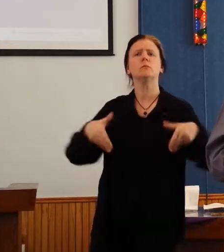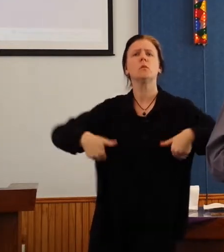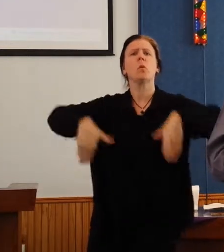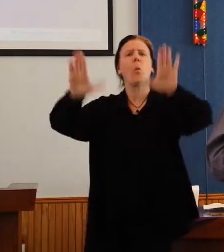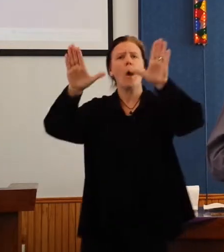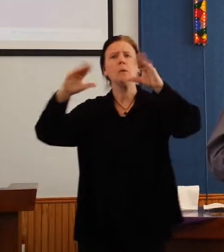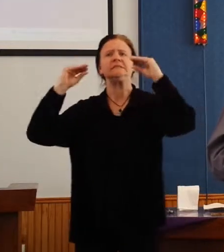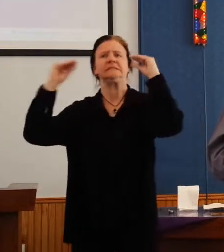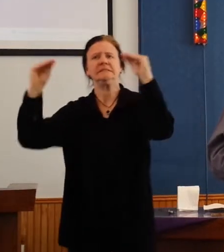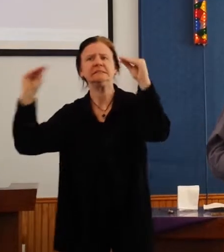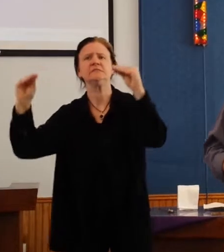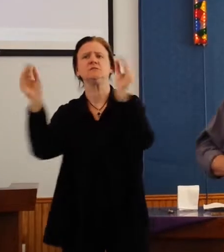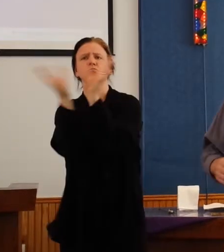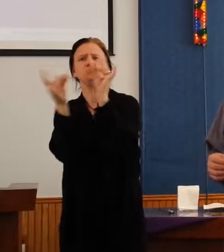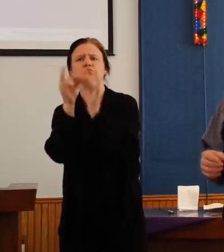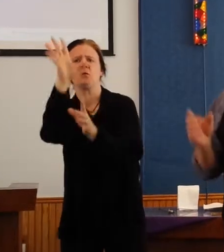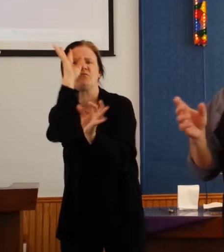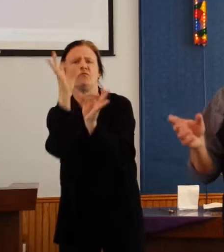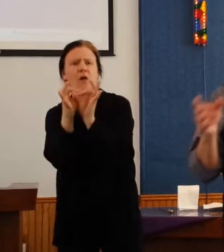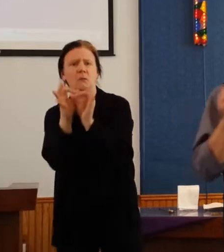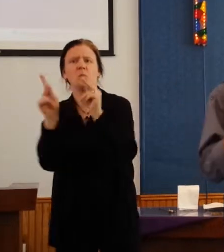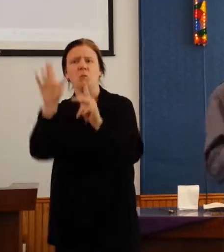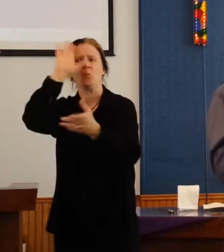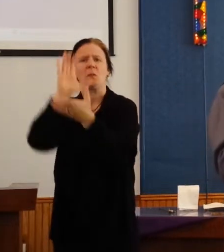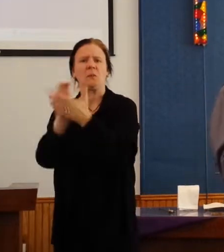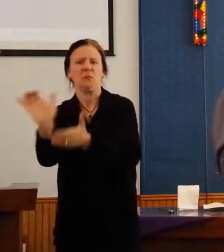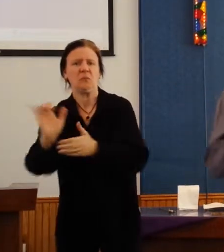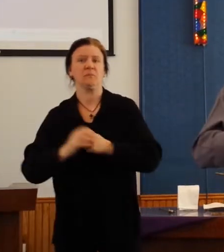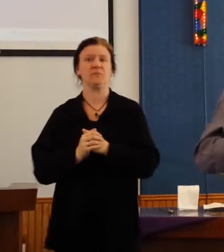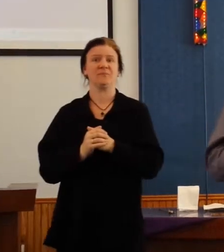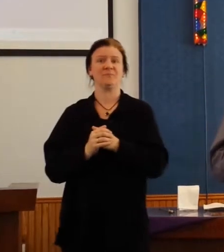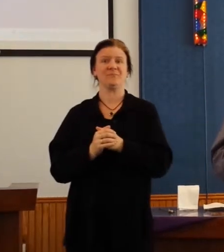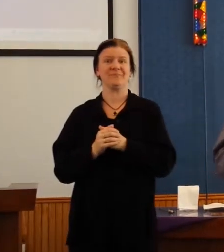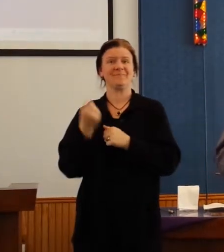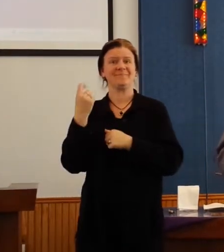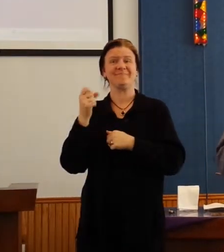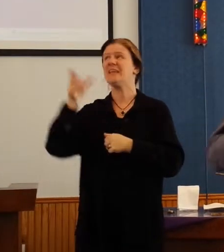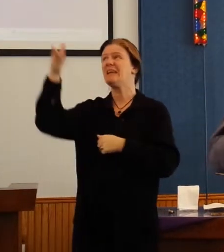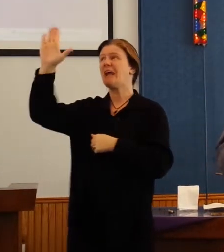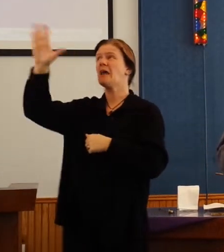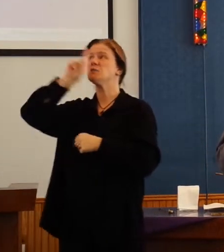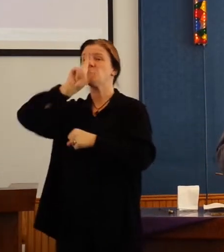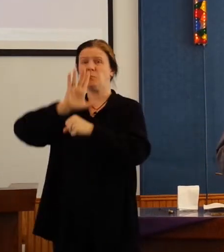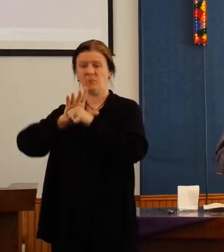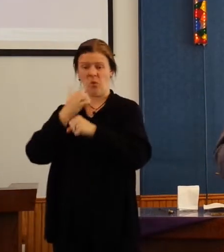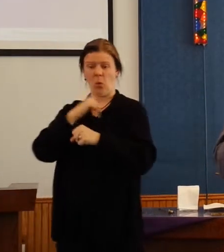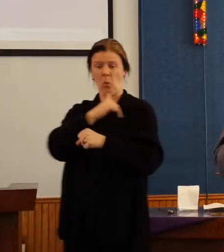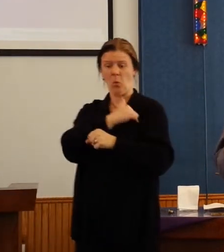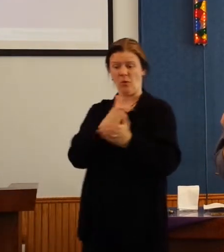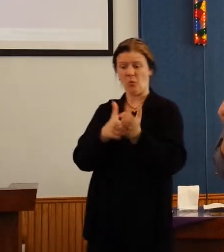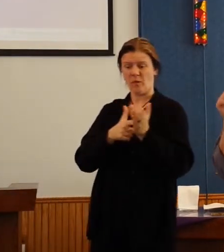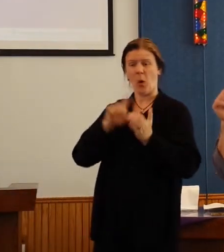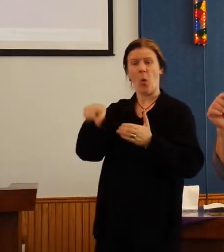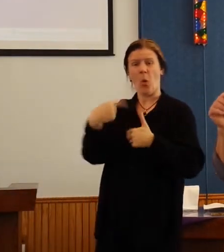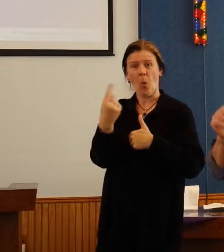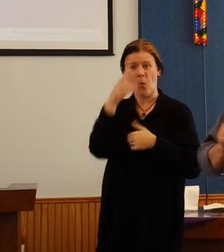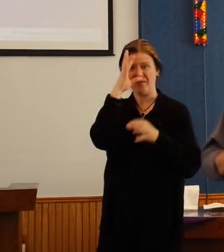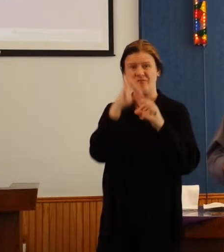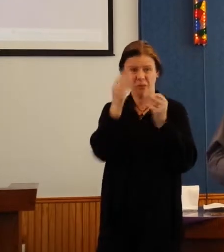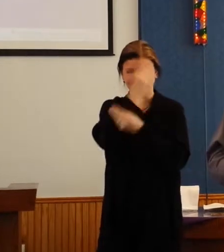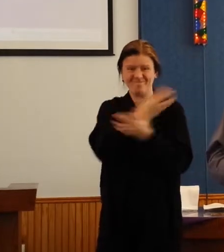well. But you know, fulfillment of this covenant requires more than just sharing